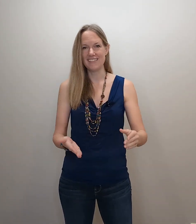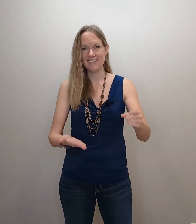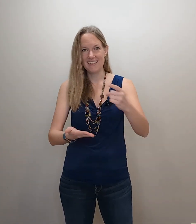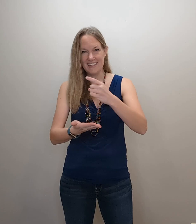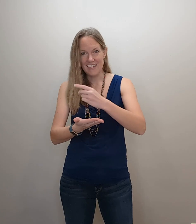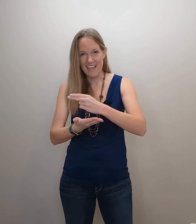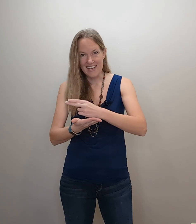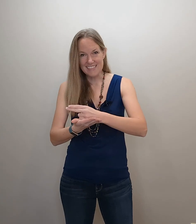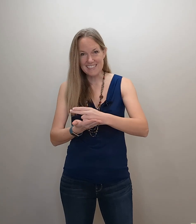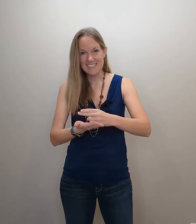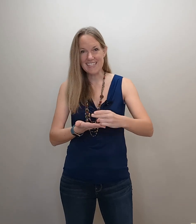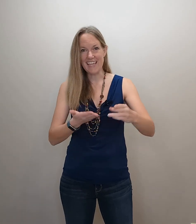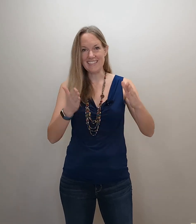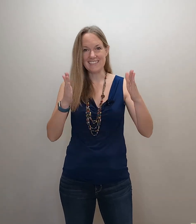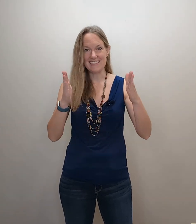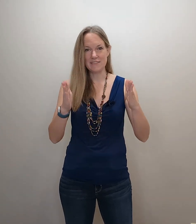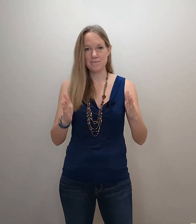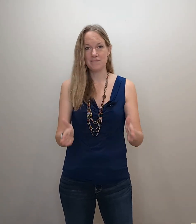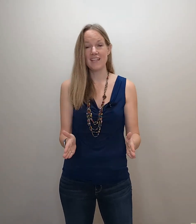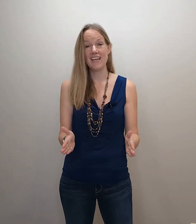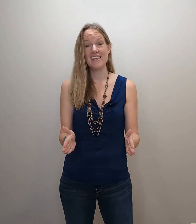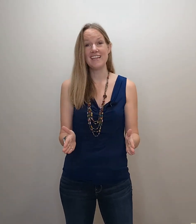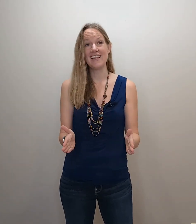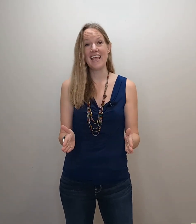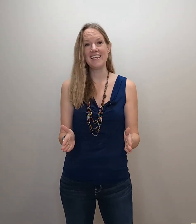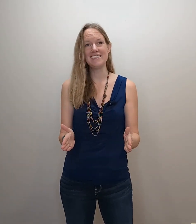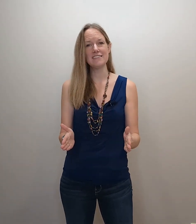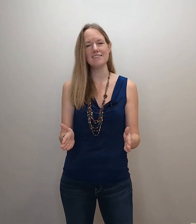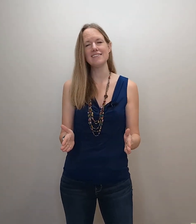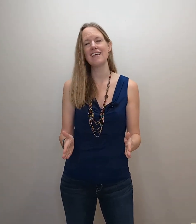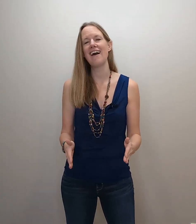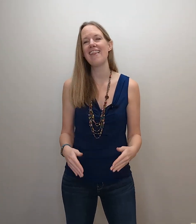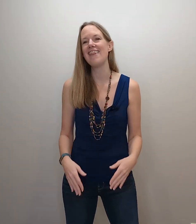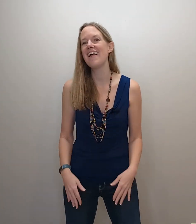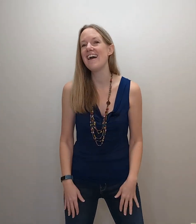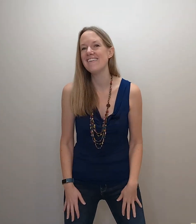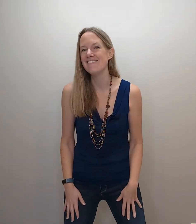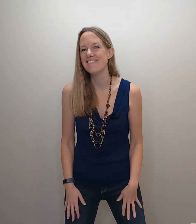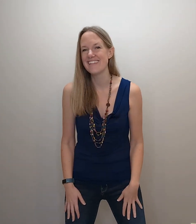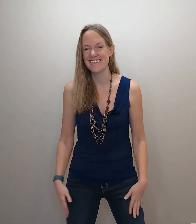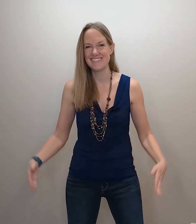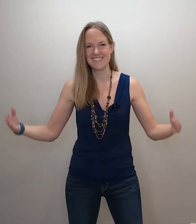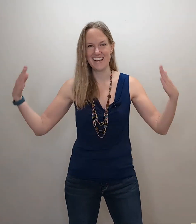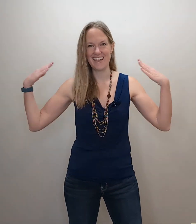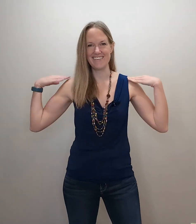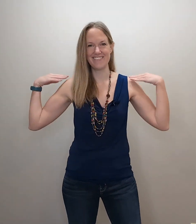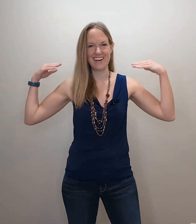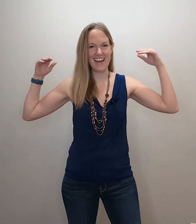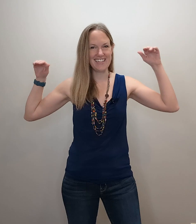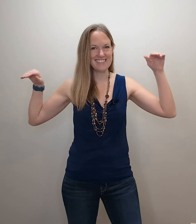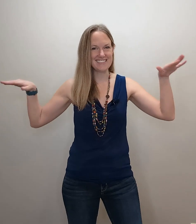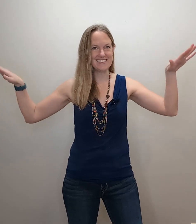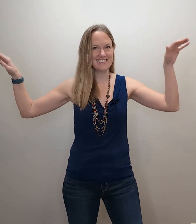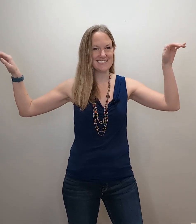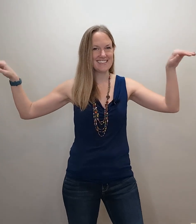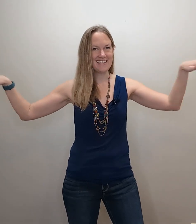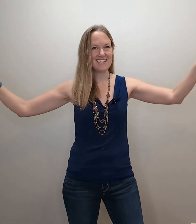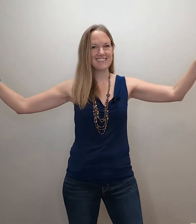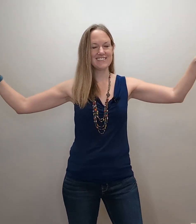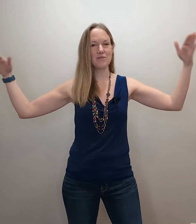person. Saints. And then angels. I love the sign for angels. Show